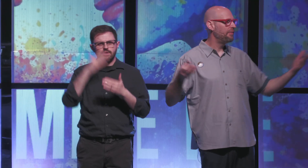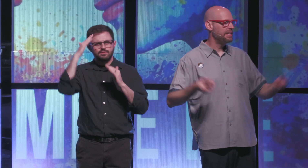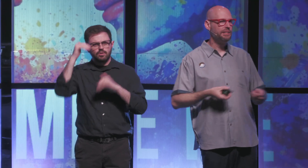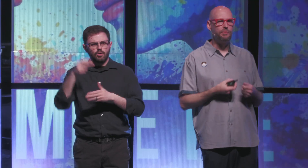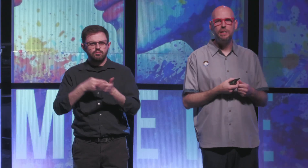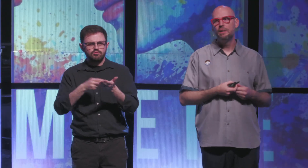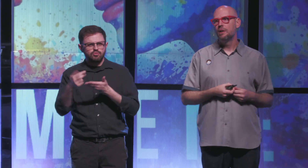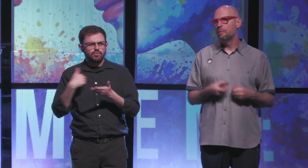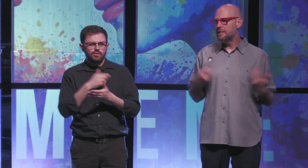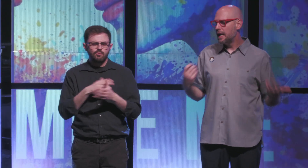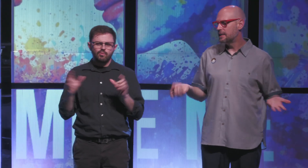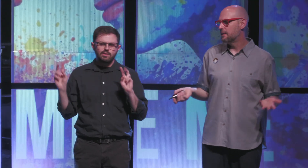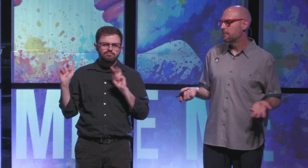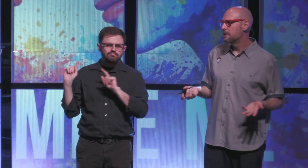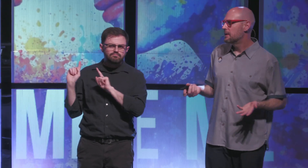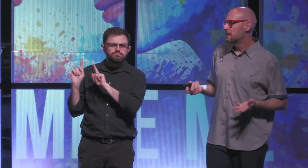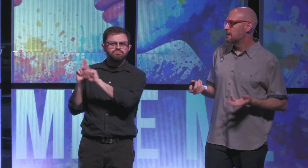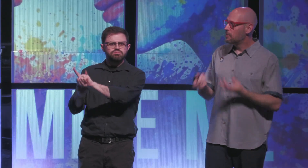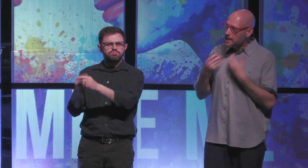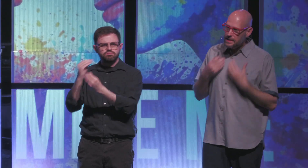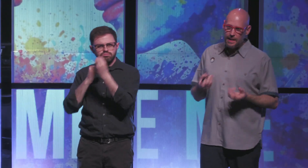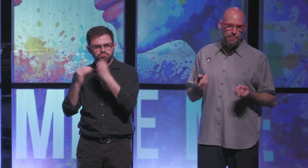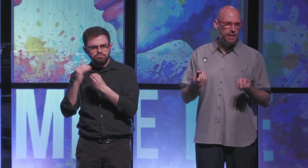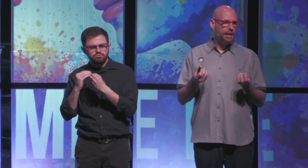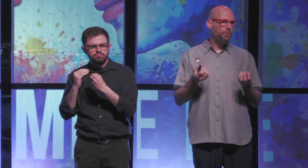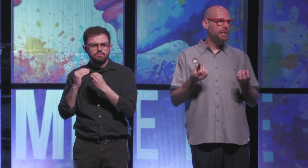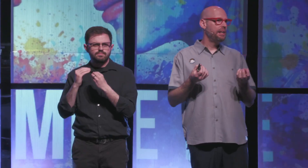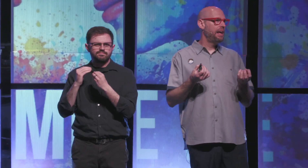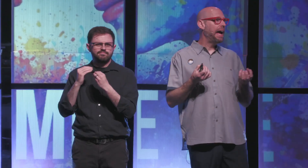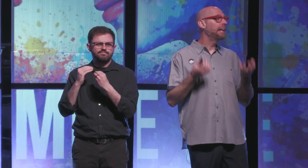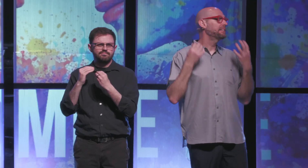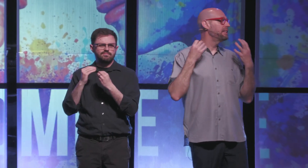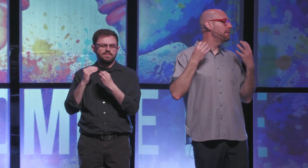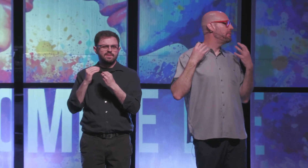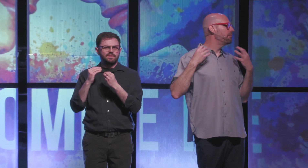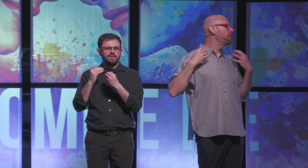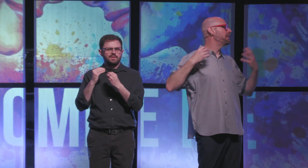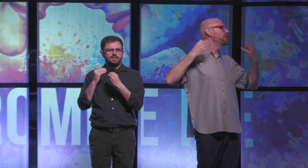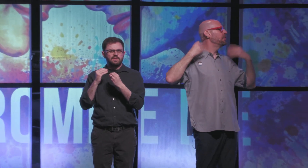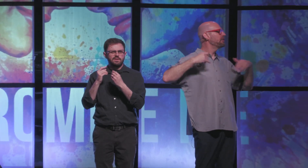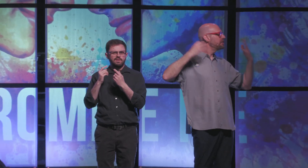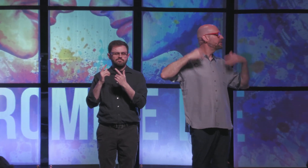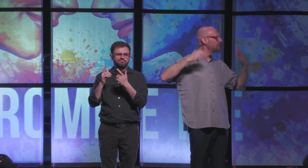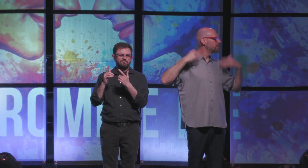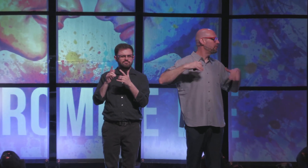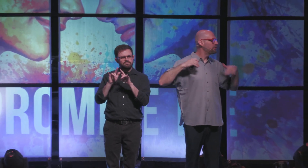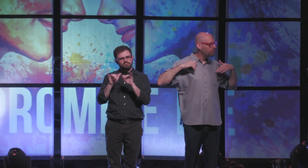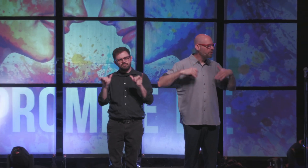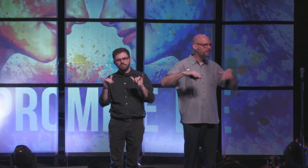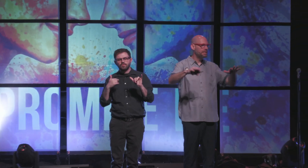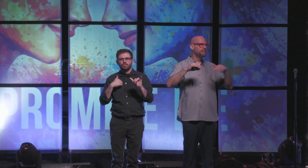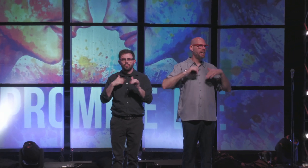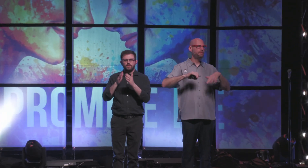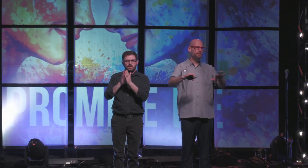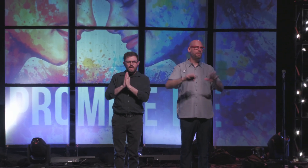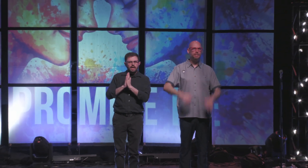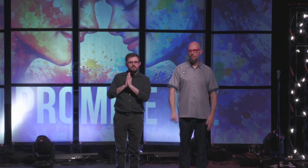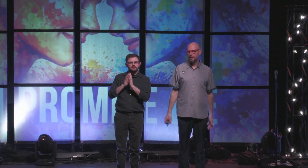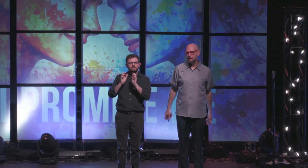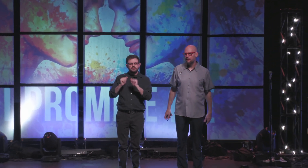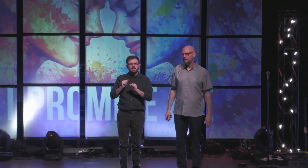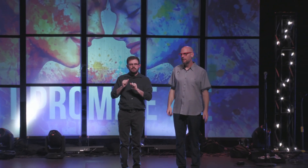gather around these and we take them and we eat them and we ask that it be a moment that nourishes our soul towards this life